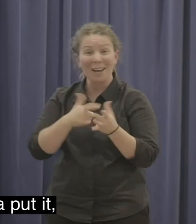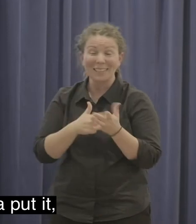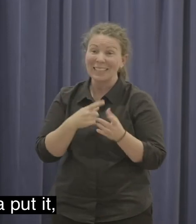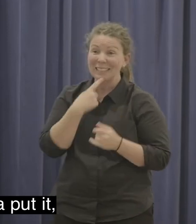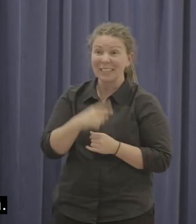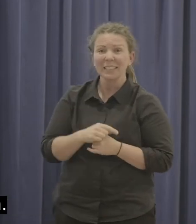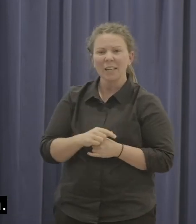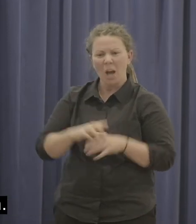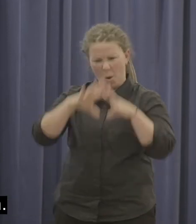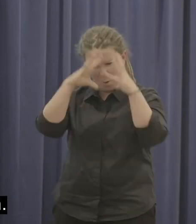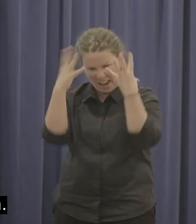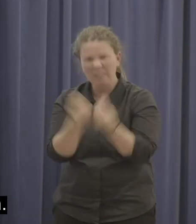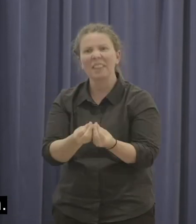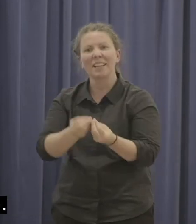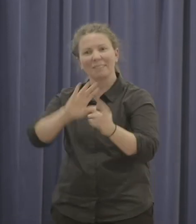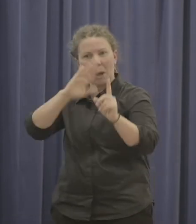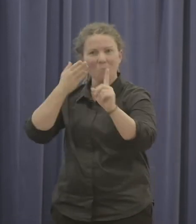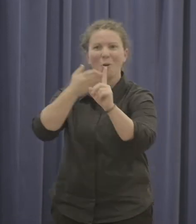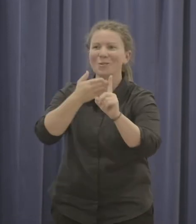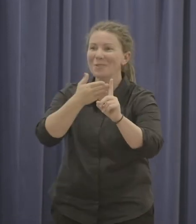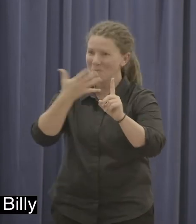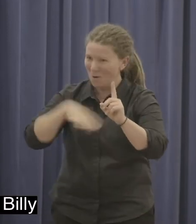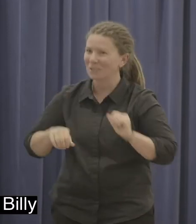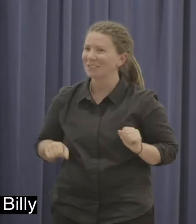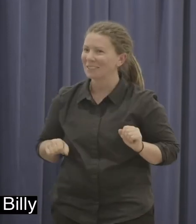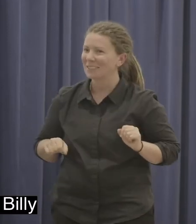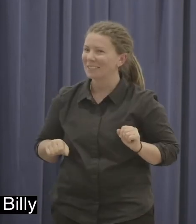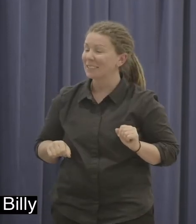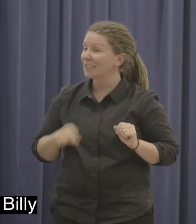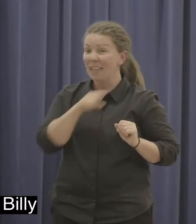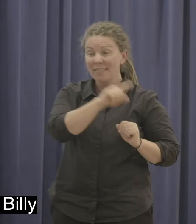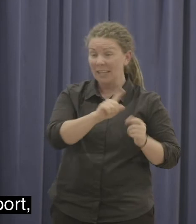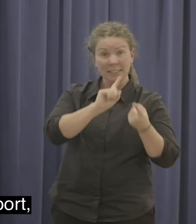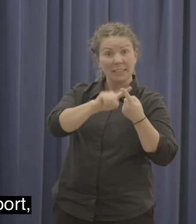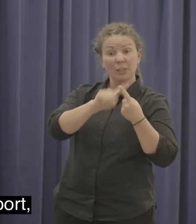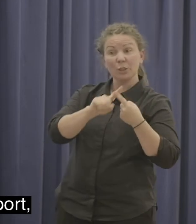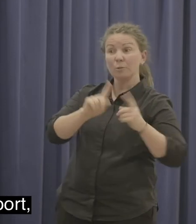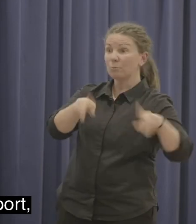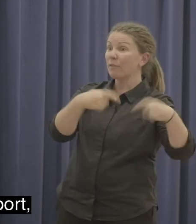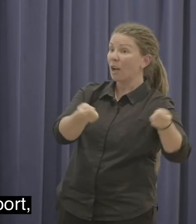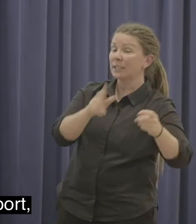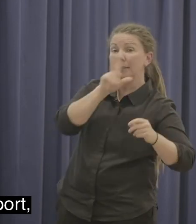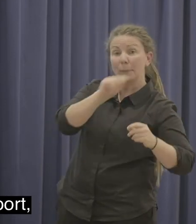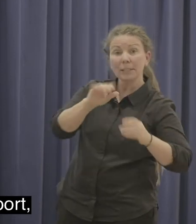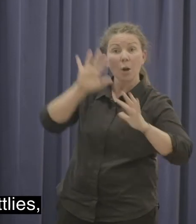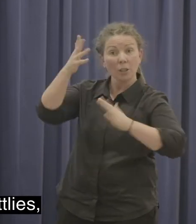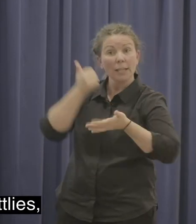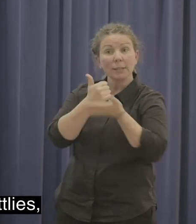it, the everything approach. SENS continues to provide Billy with speech and Auslan